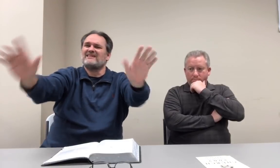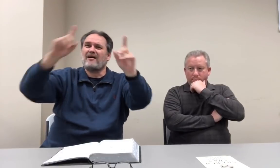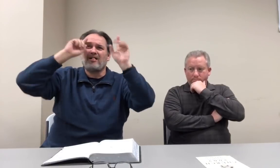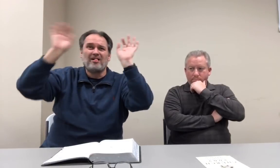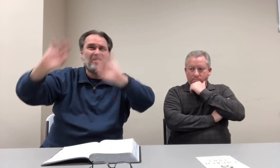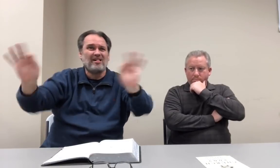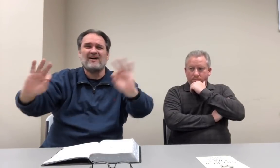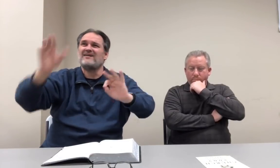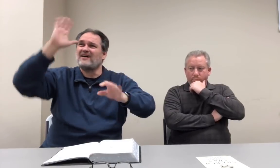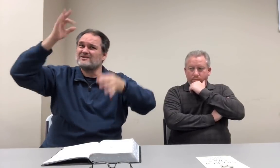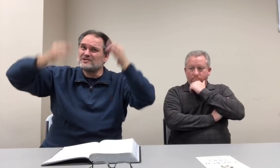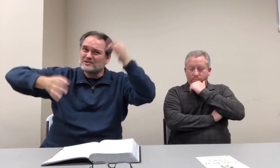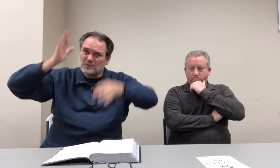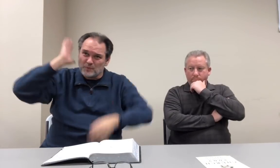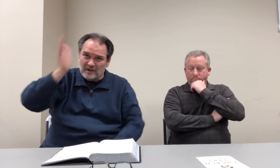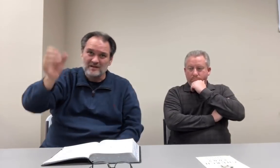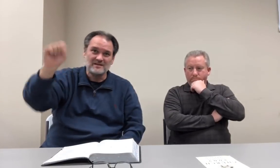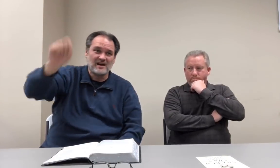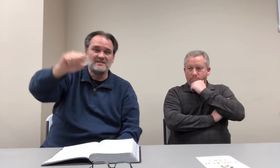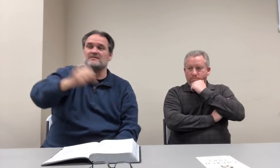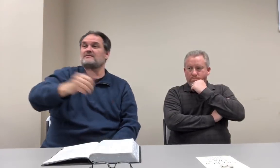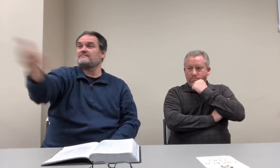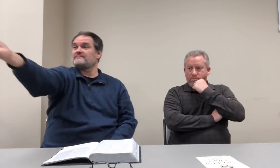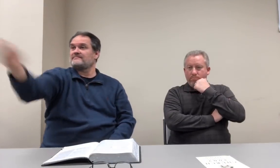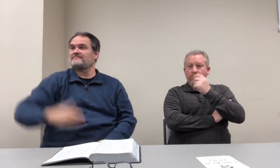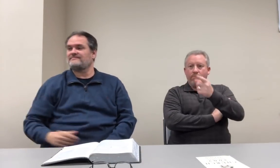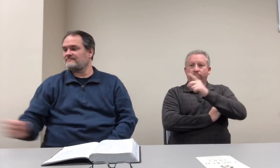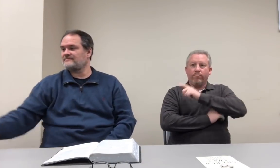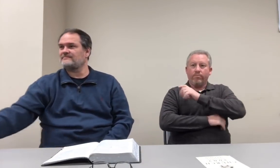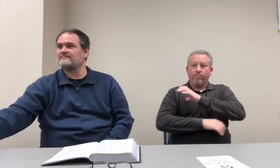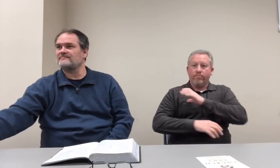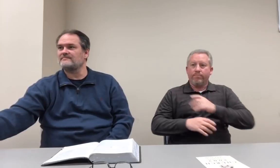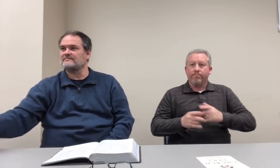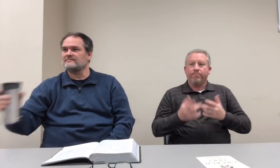serve. Hopefully that's helpful. I pray for us.